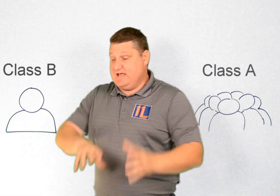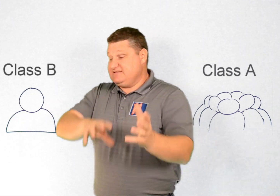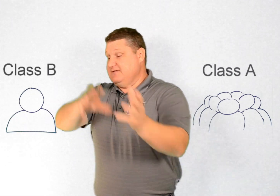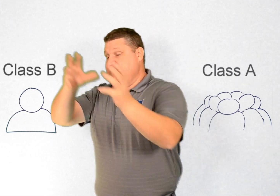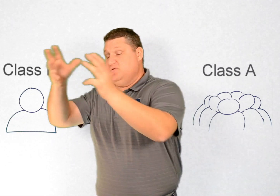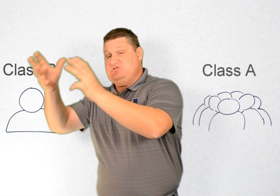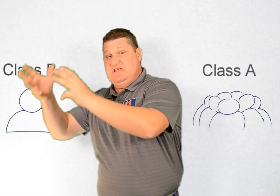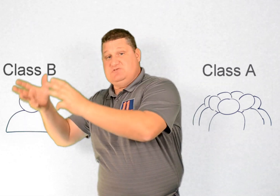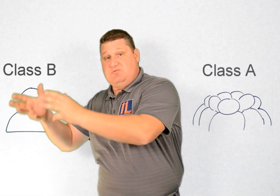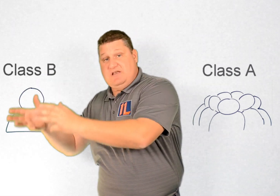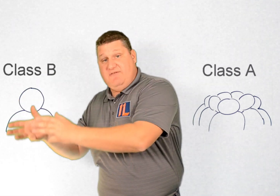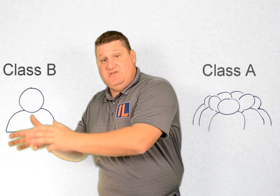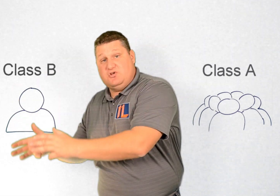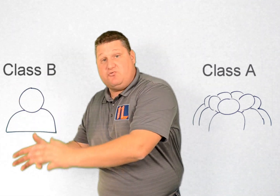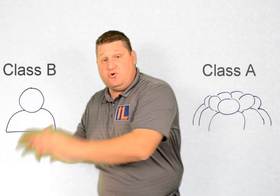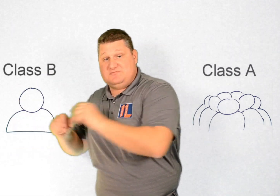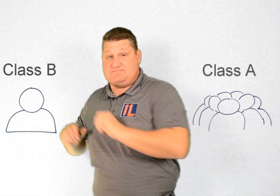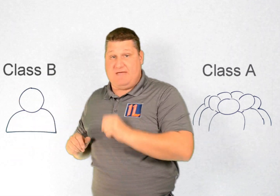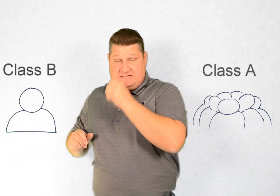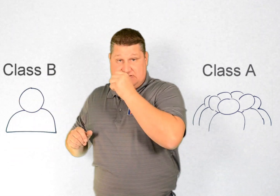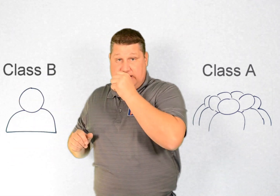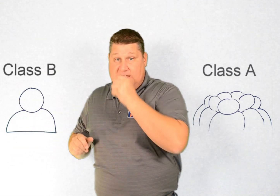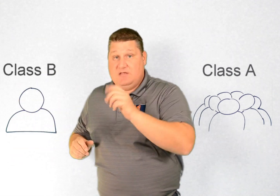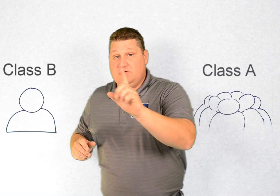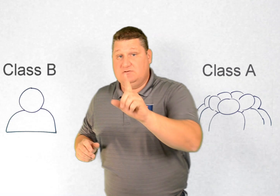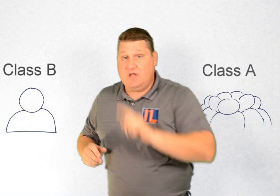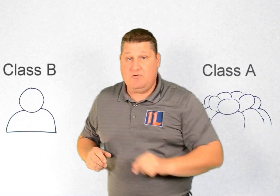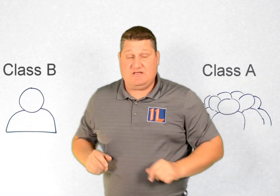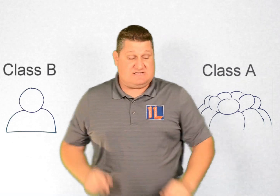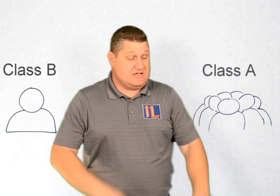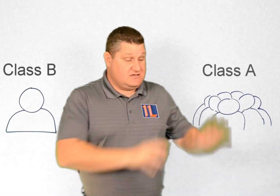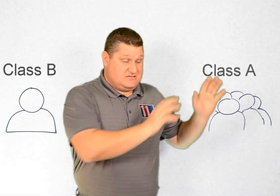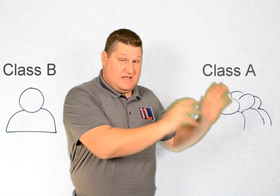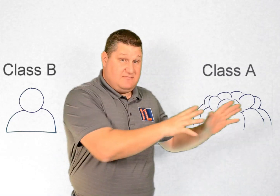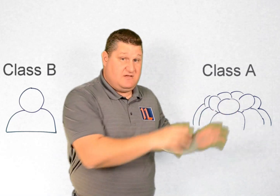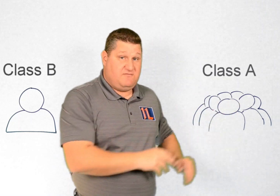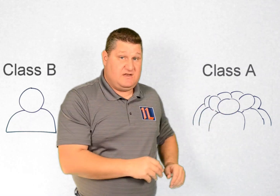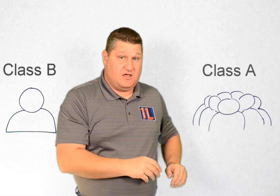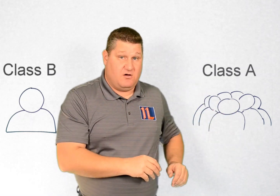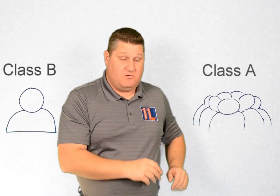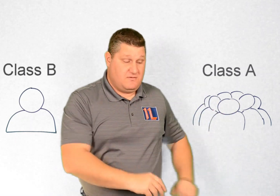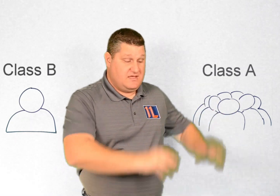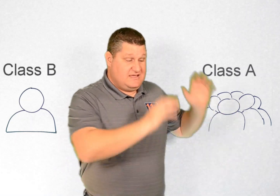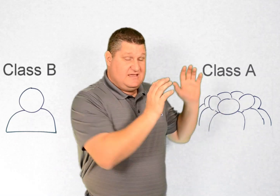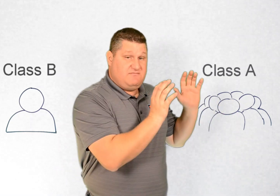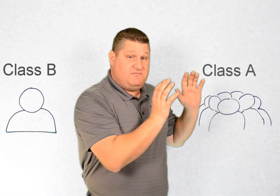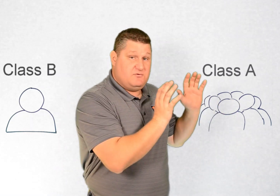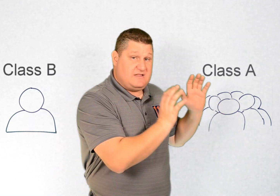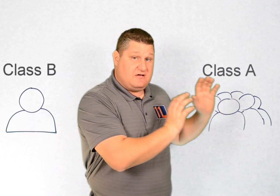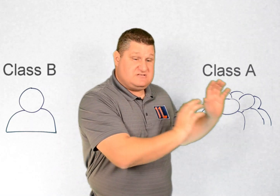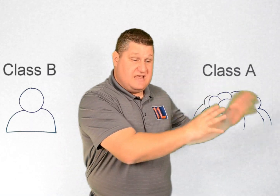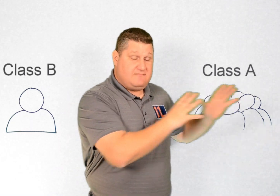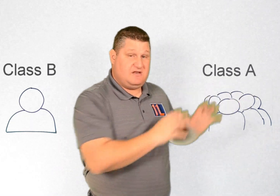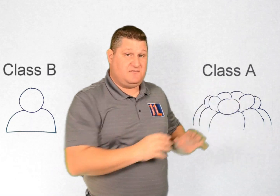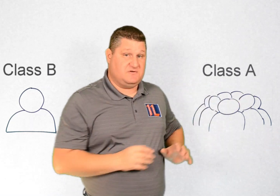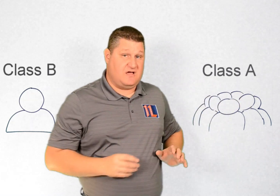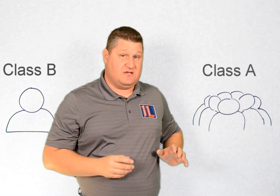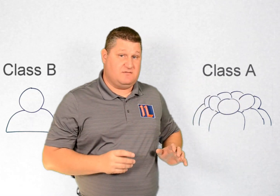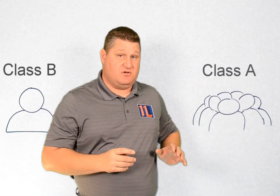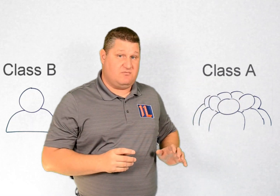some of those things were left in the group space. You'll notice 10-minute video, even if you allow 10 minutes for document